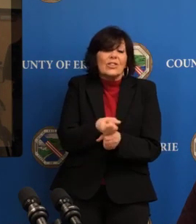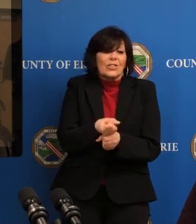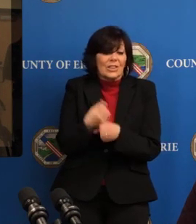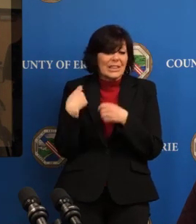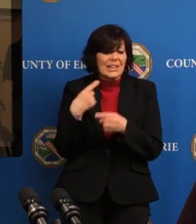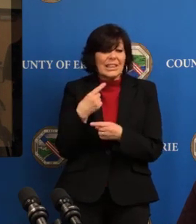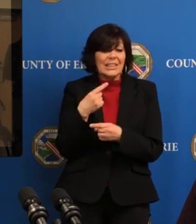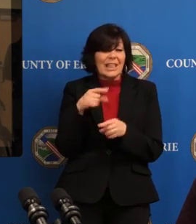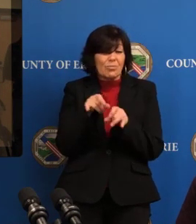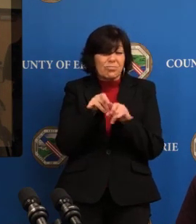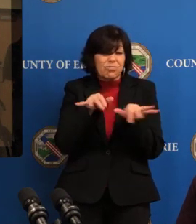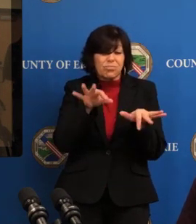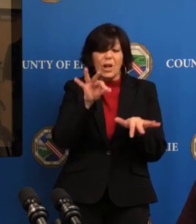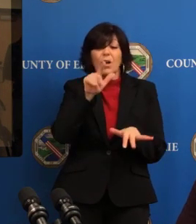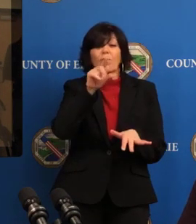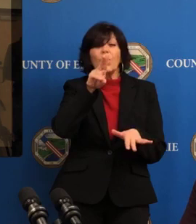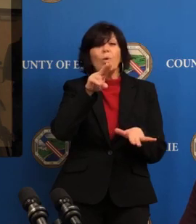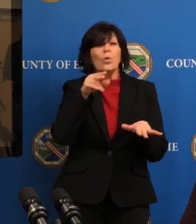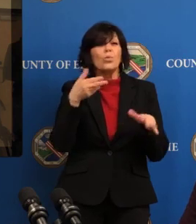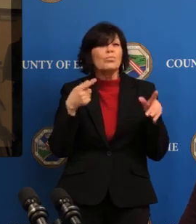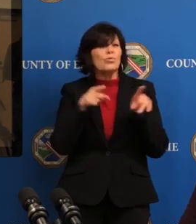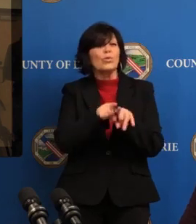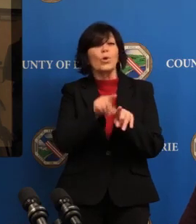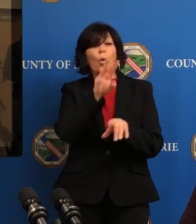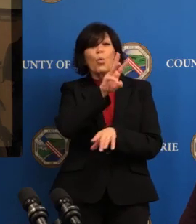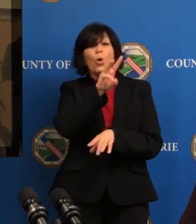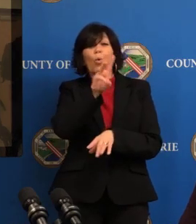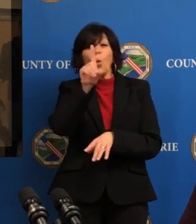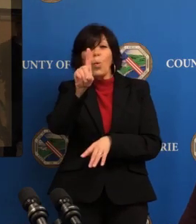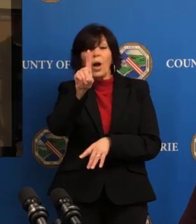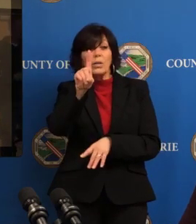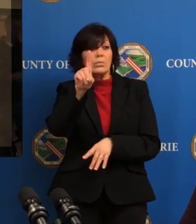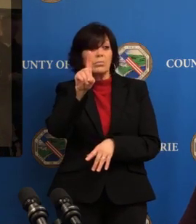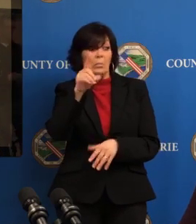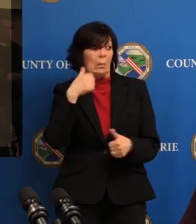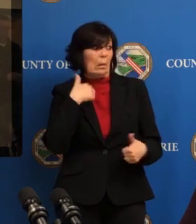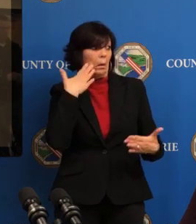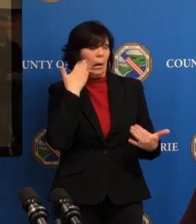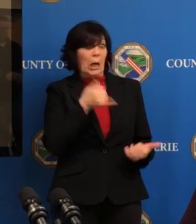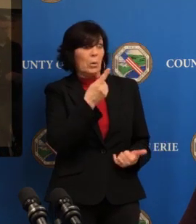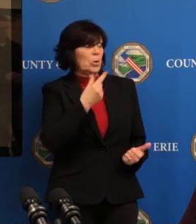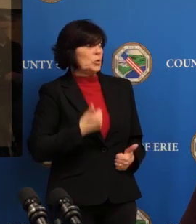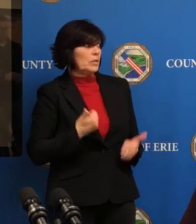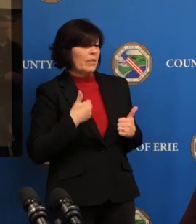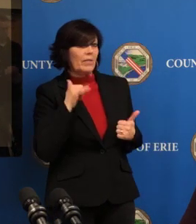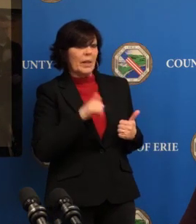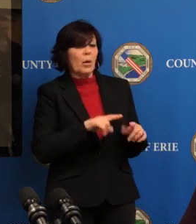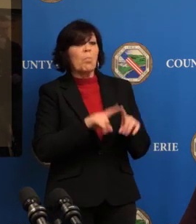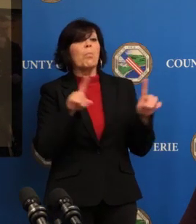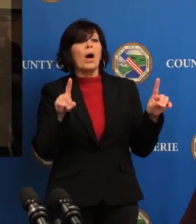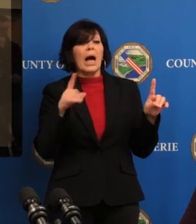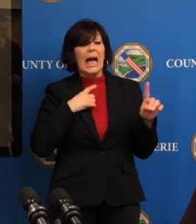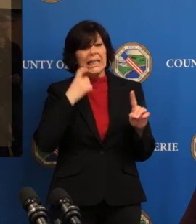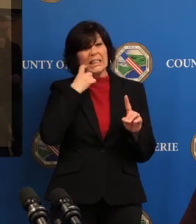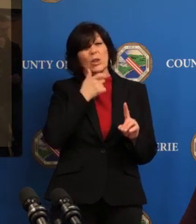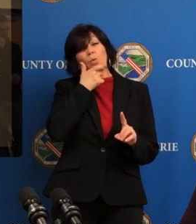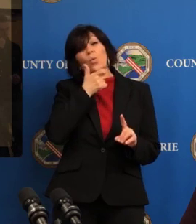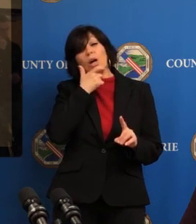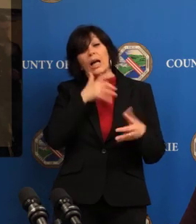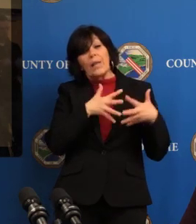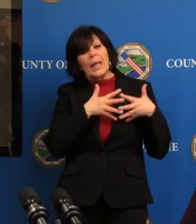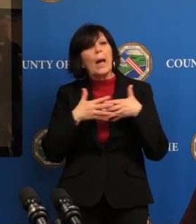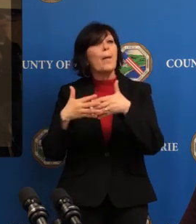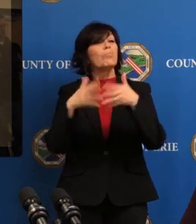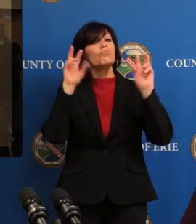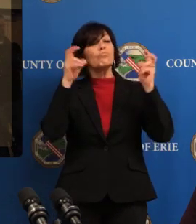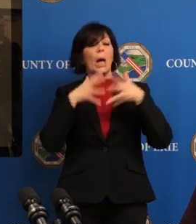influenza outbreak during World War I. None of us know anybody who lived through that. But I just recently watched the American